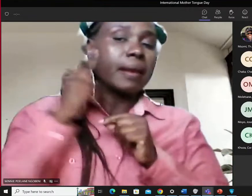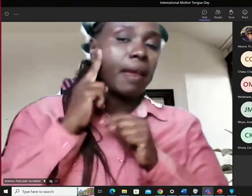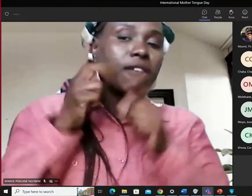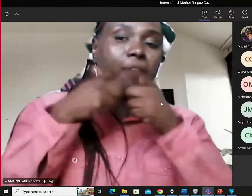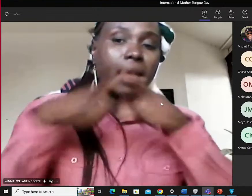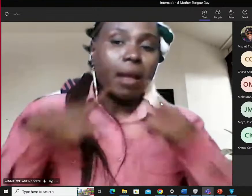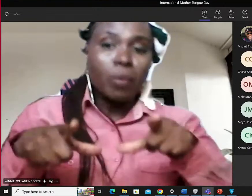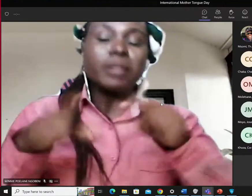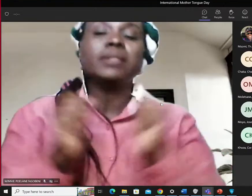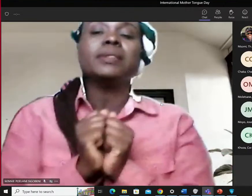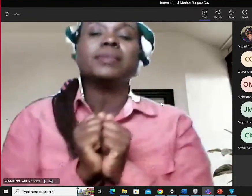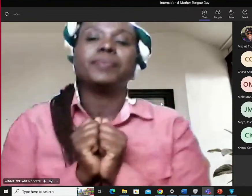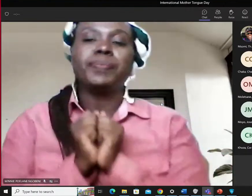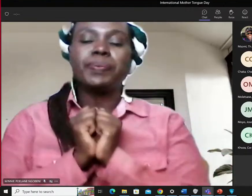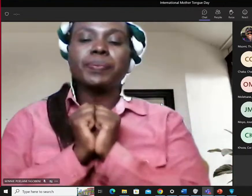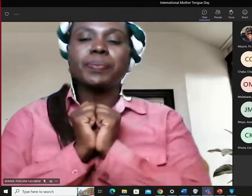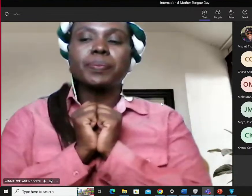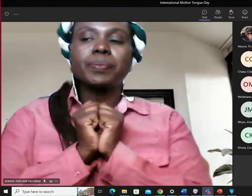Where do